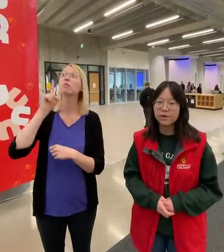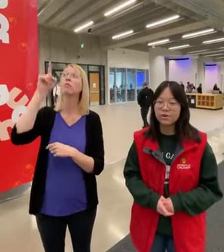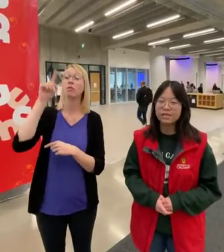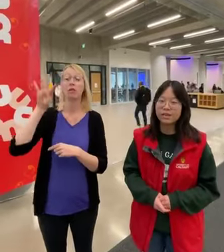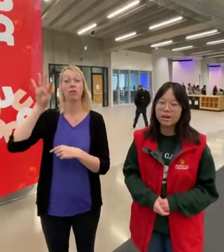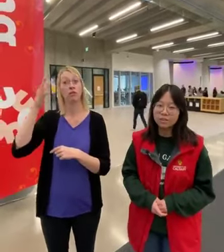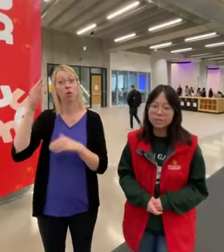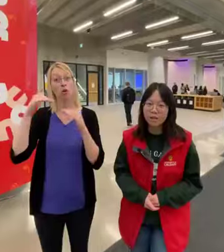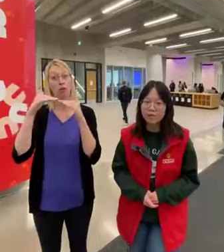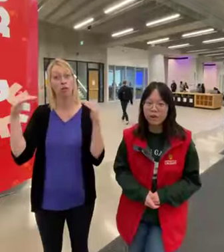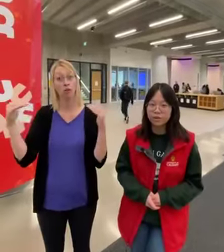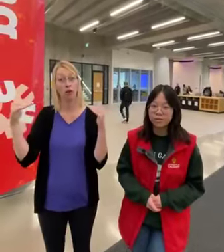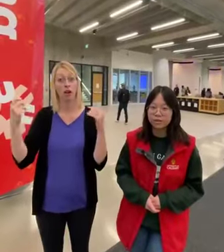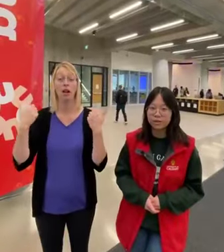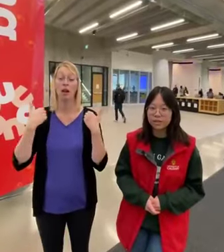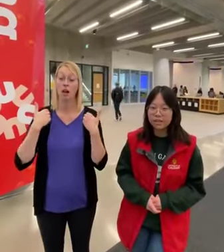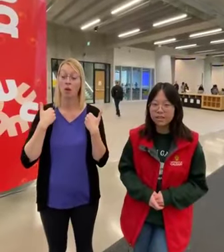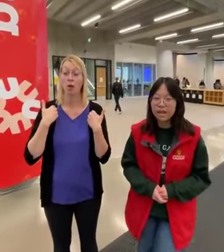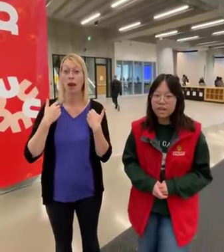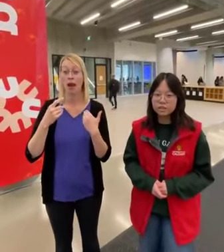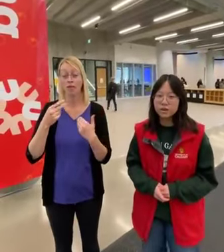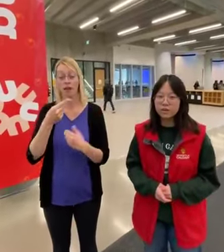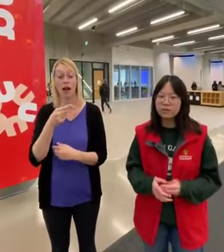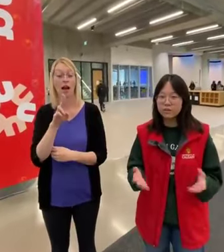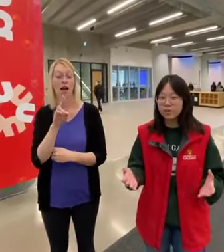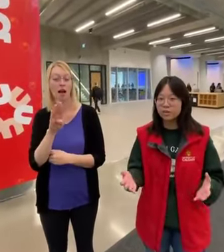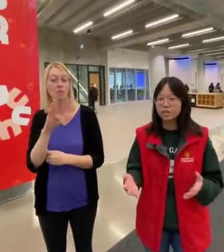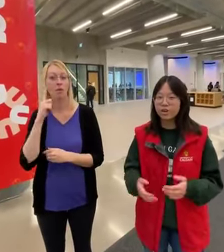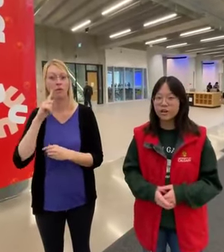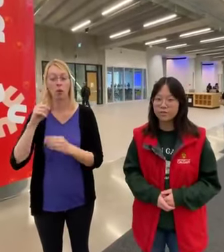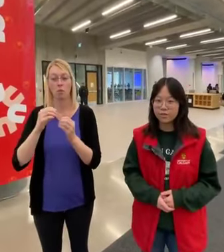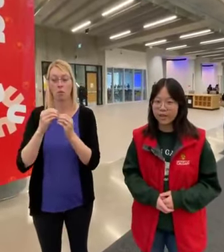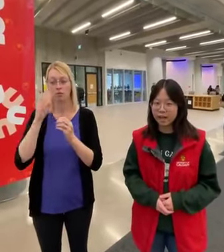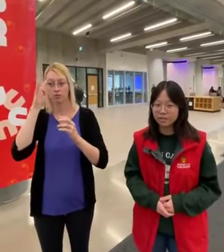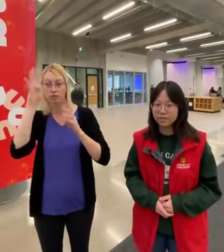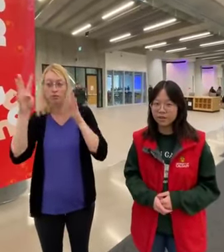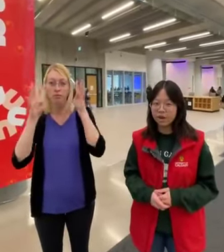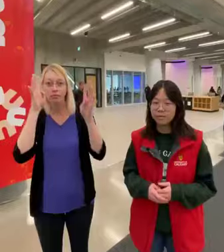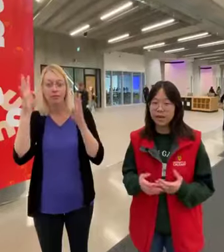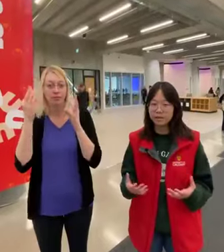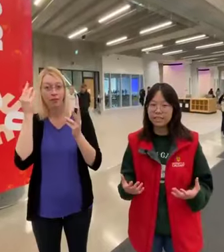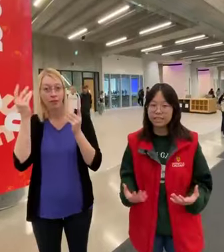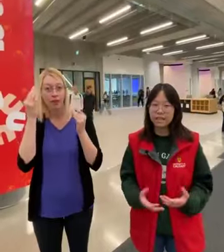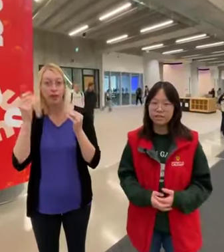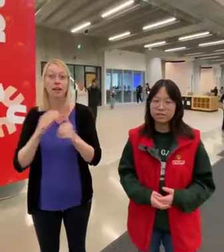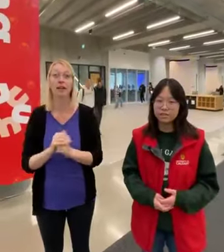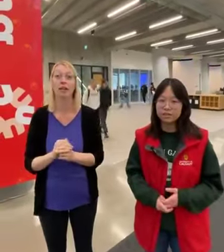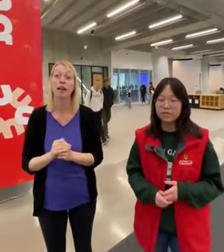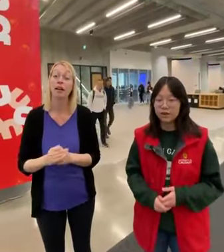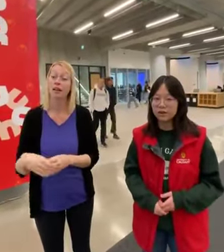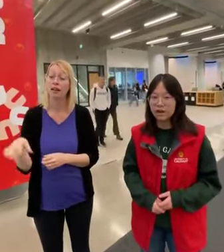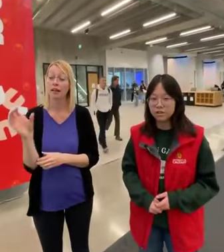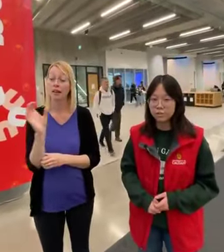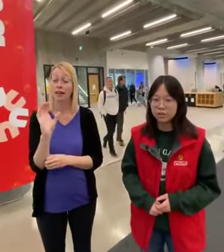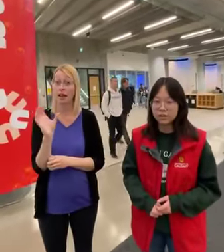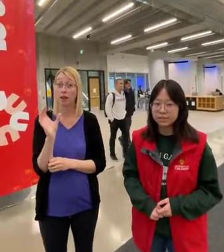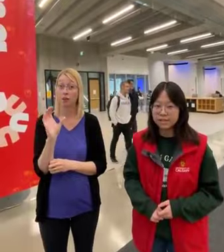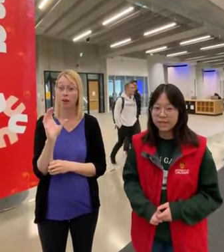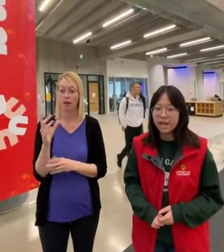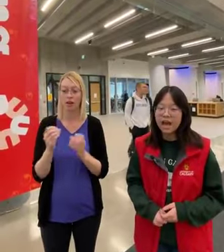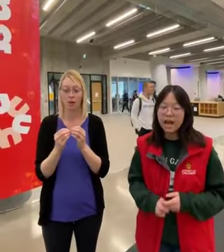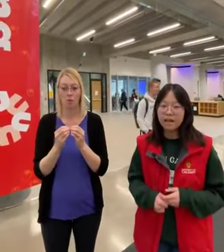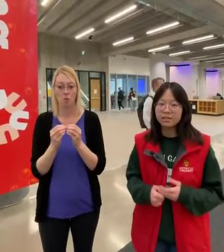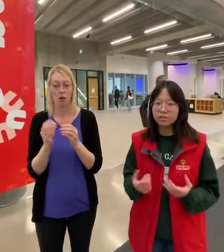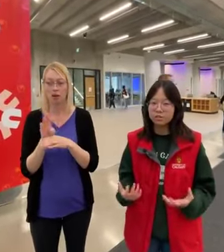we have something known as our Hunter's Hub for Entrepreneurial Thinking. So if you guys watching aren't from Calgary, Calgary is actually considered a very